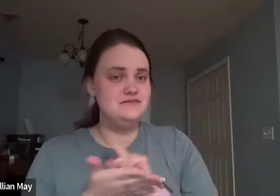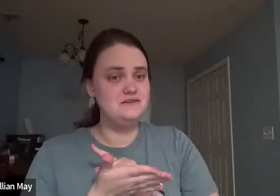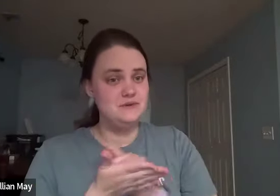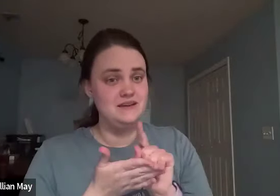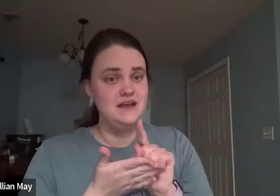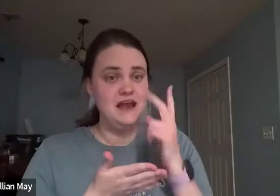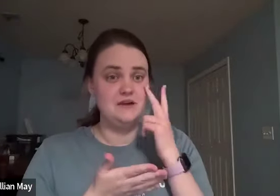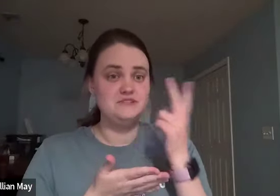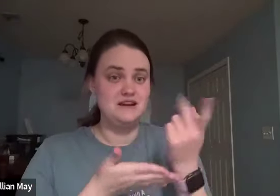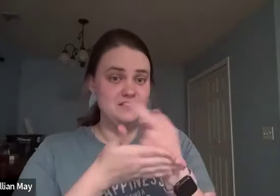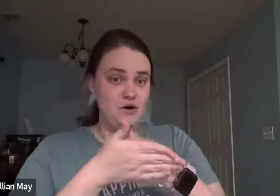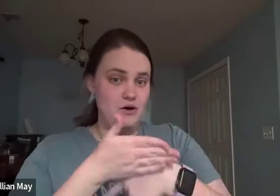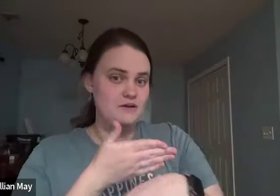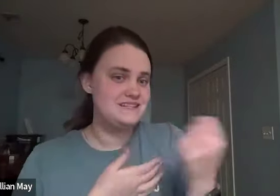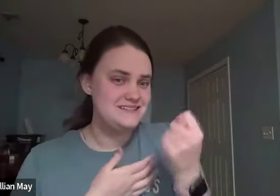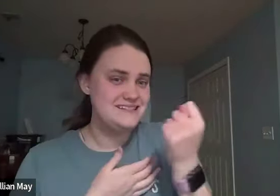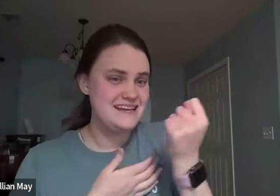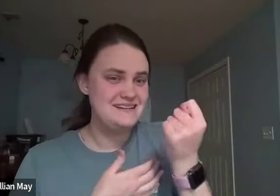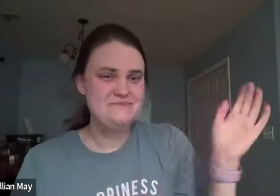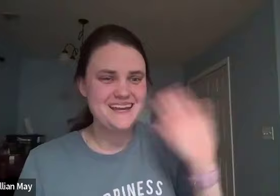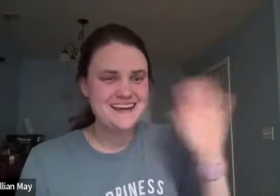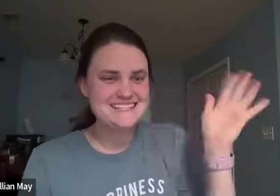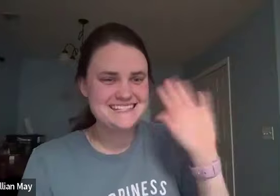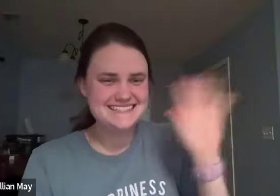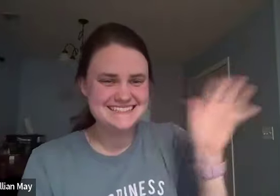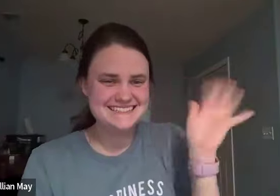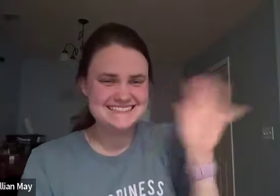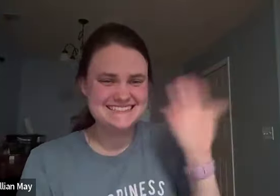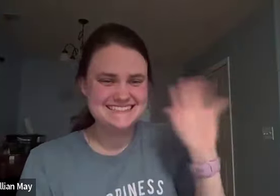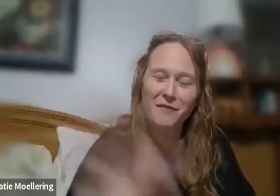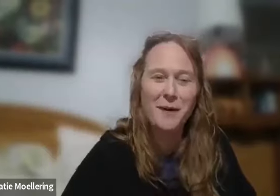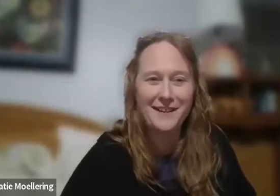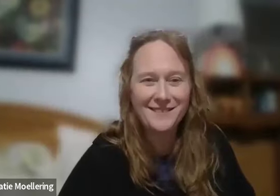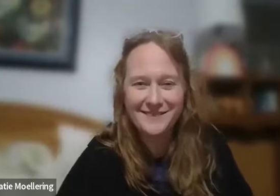y'all's week, and I will see you guys all next Tuesday. Bye, guys. Bye, everybody.